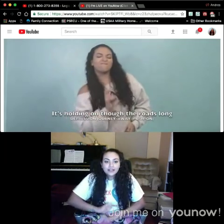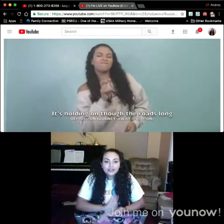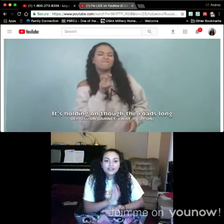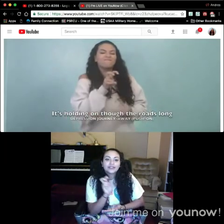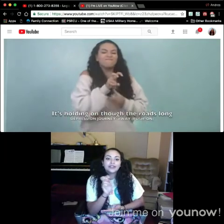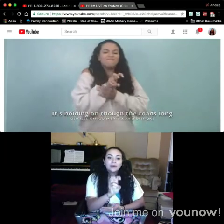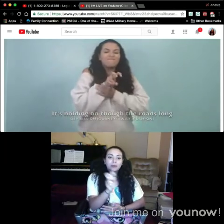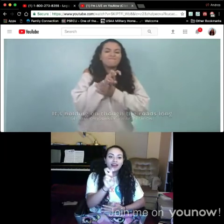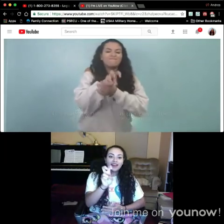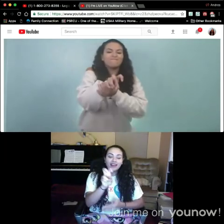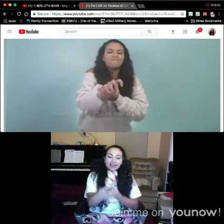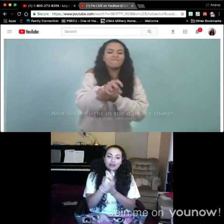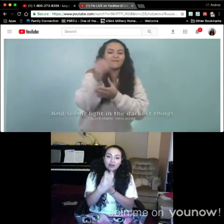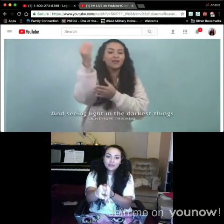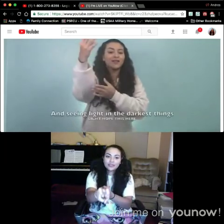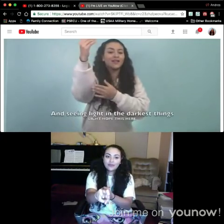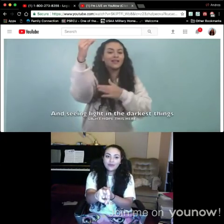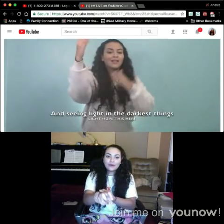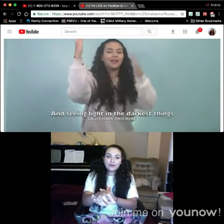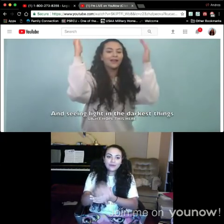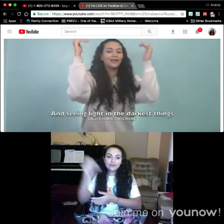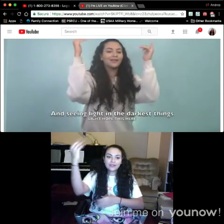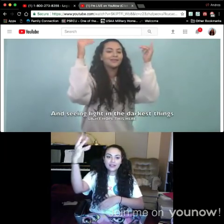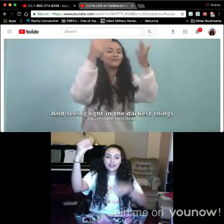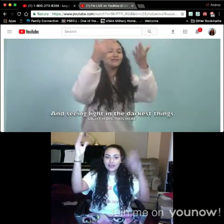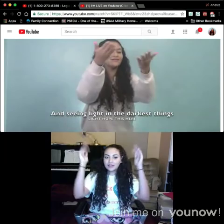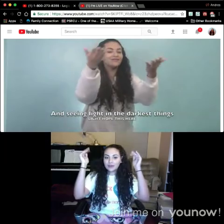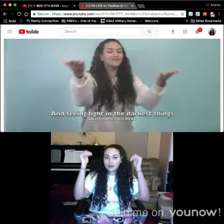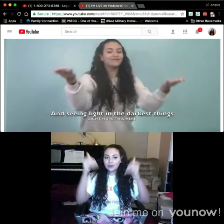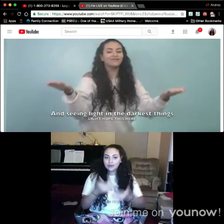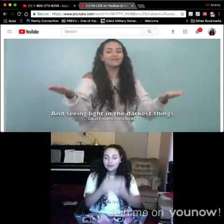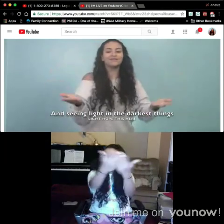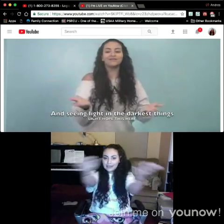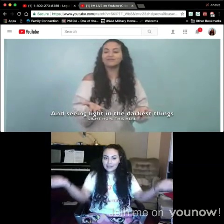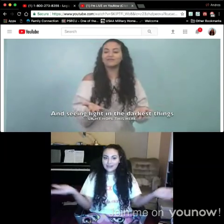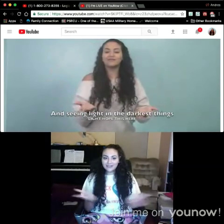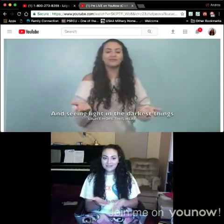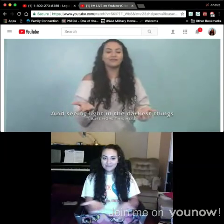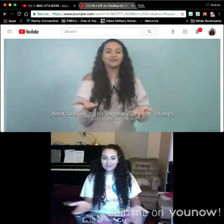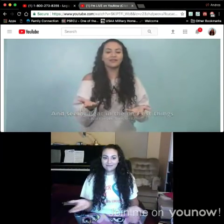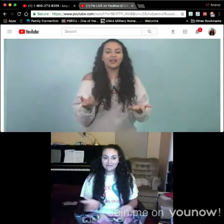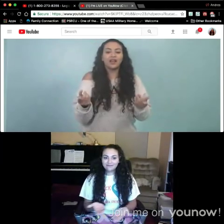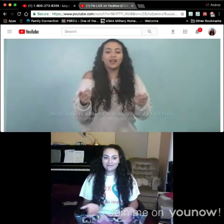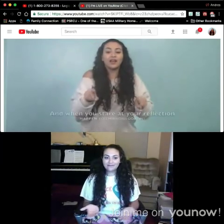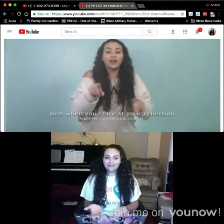Depression, journey away, and then you push it through. Light, hope, this year.